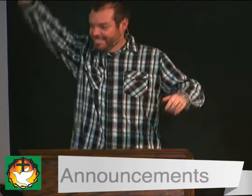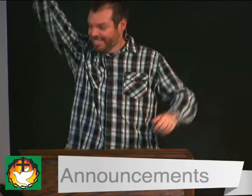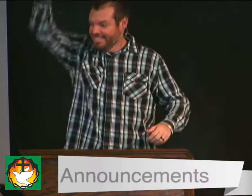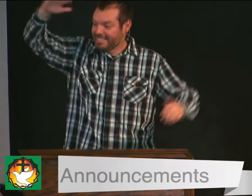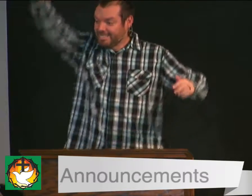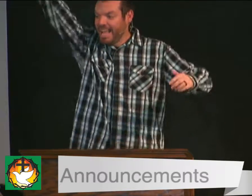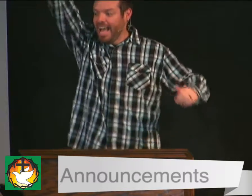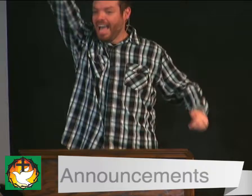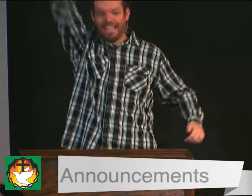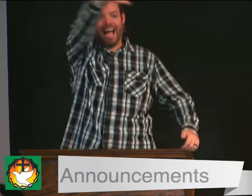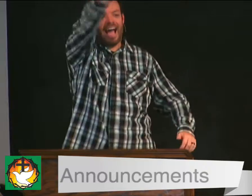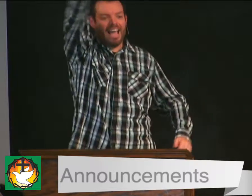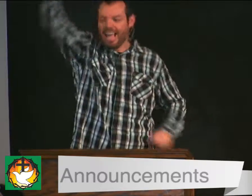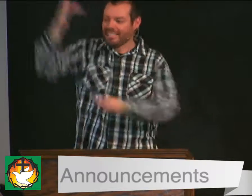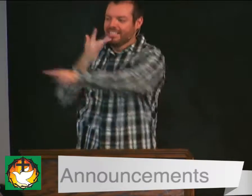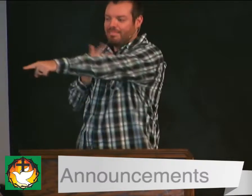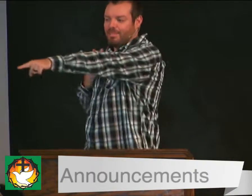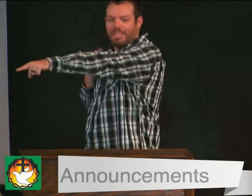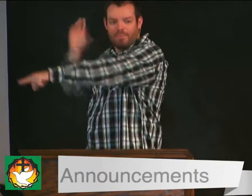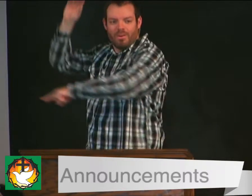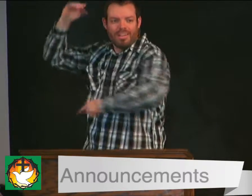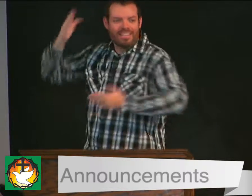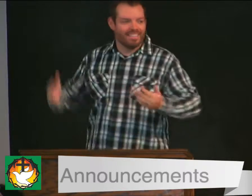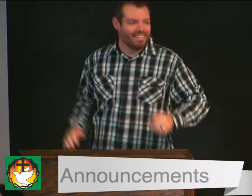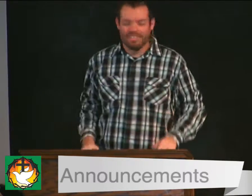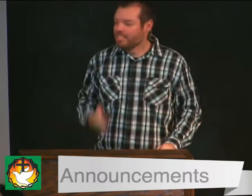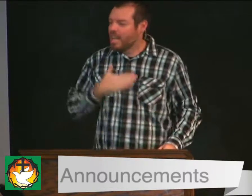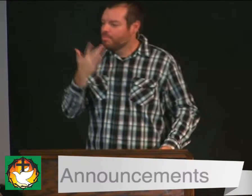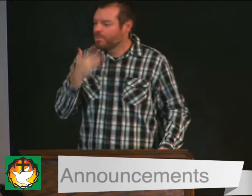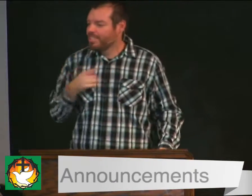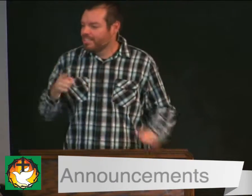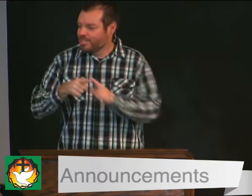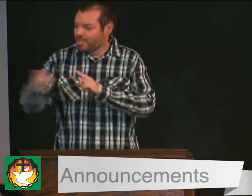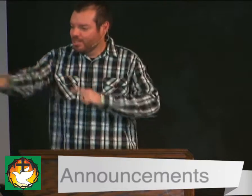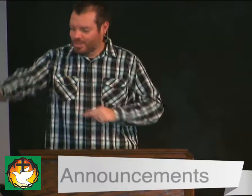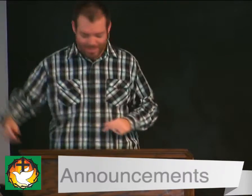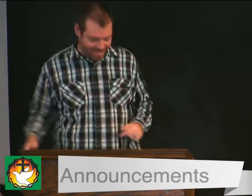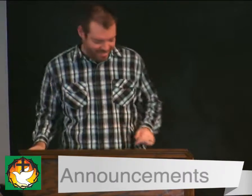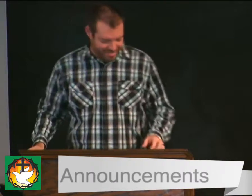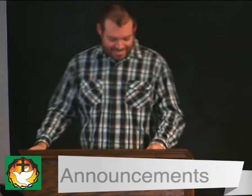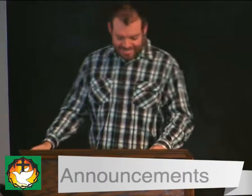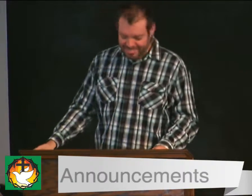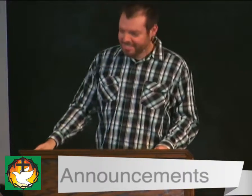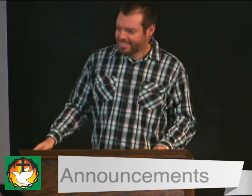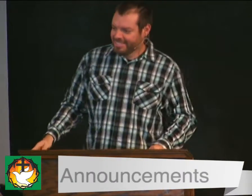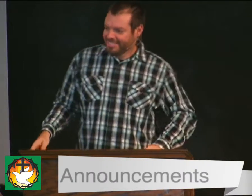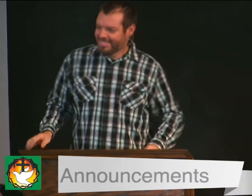Yeah. Stand up and say hi. Hi, hi. Birthday boy here. Happy birthday to you.